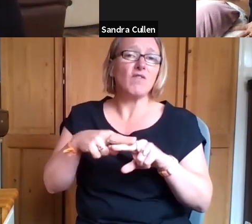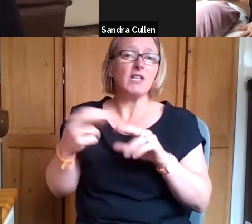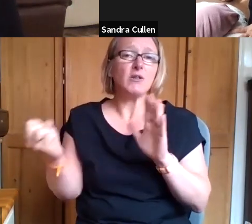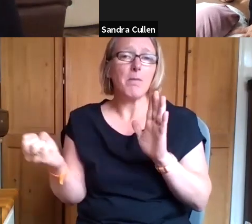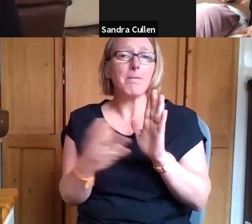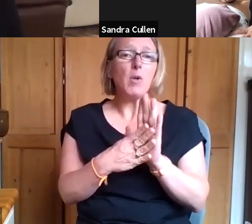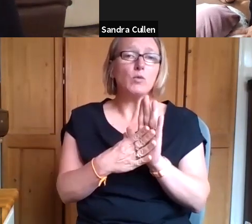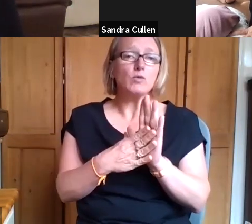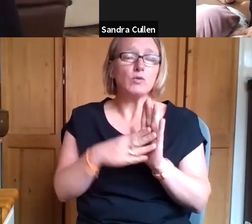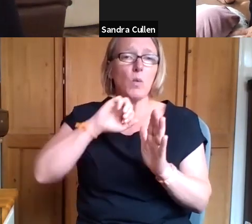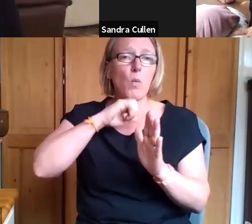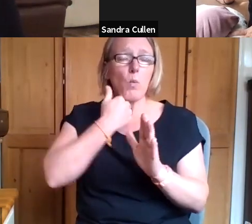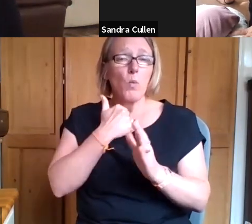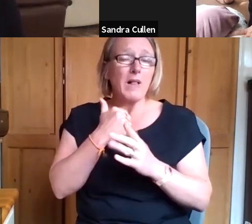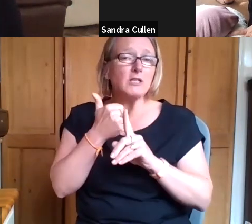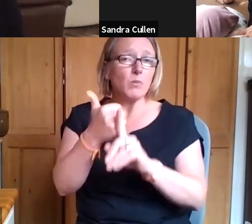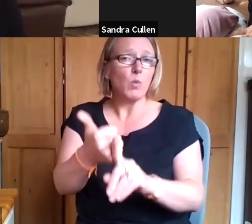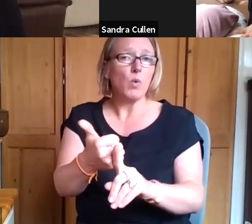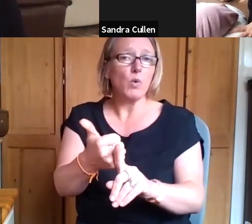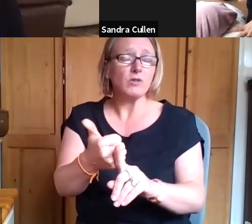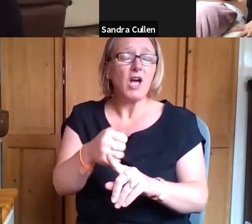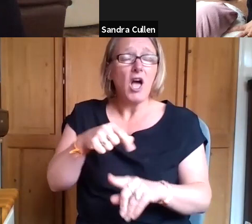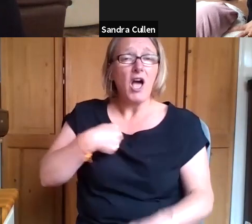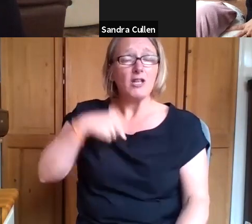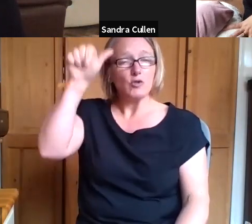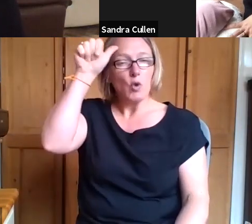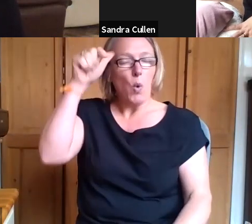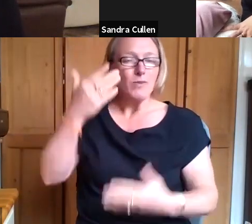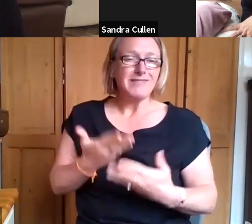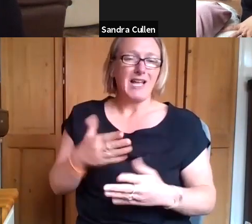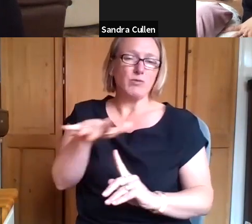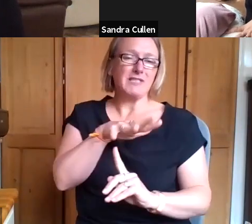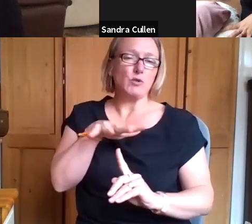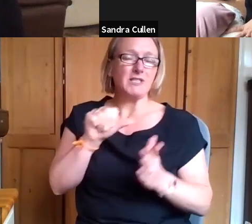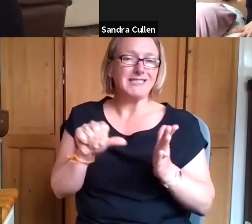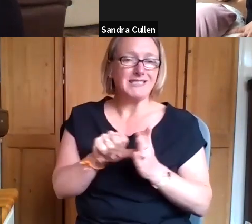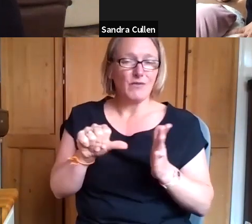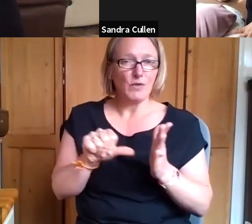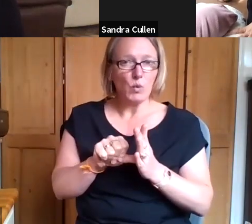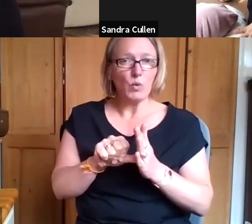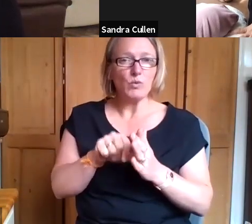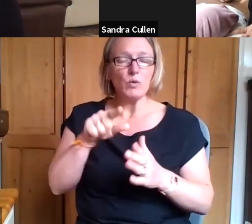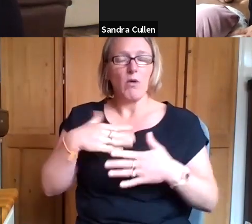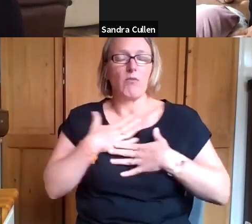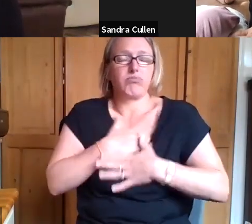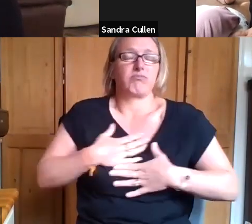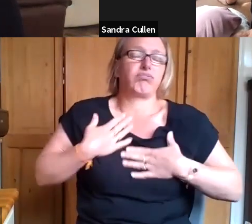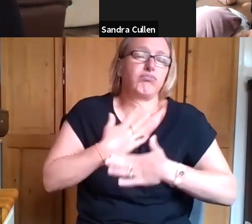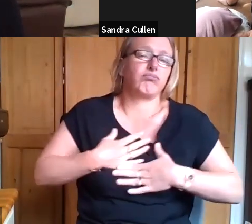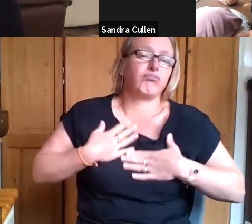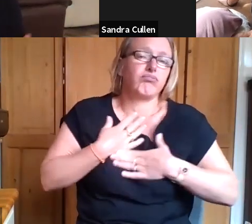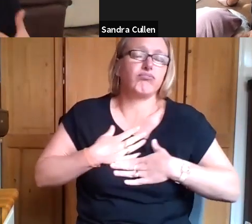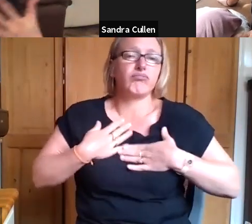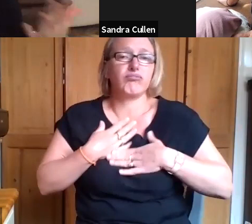And I understand it's a really, really tricky time to be having a baby when your emotions are all over the place